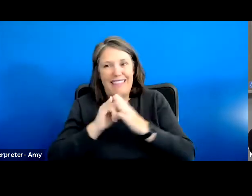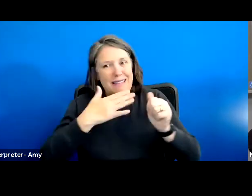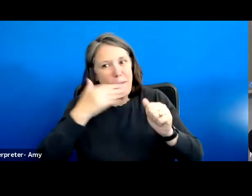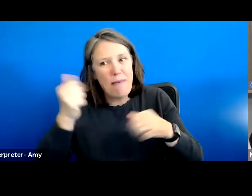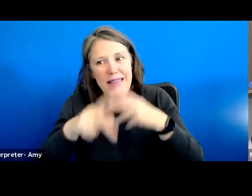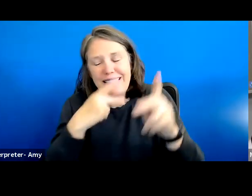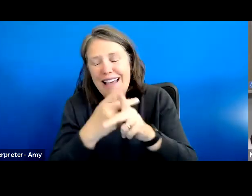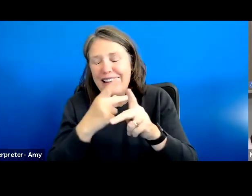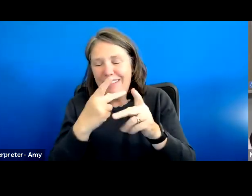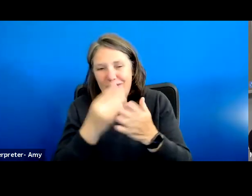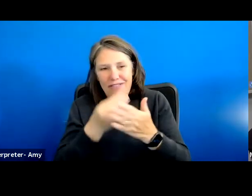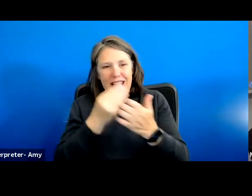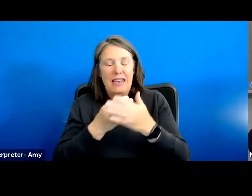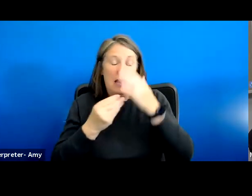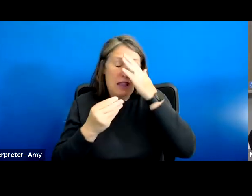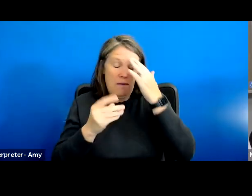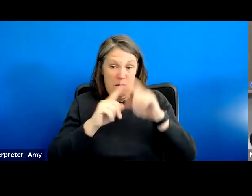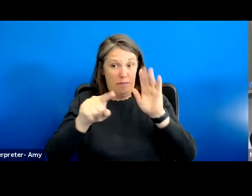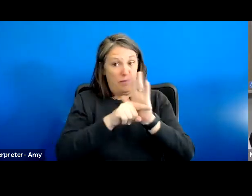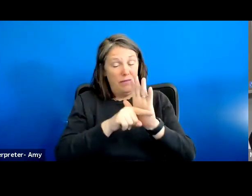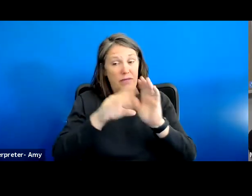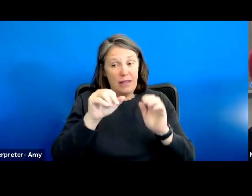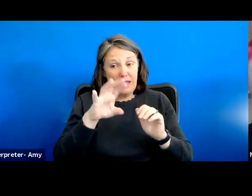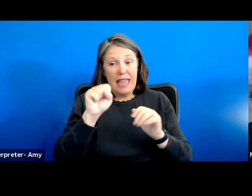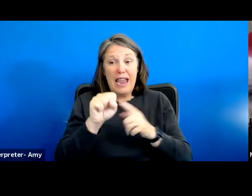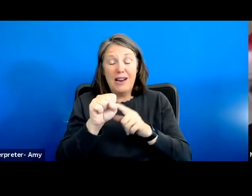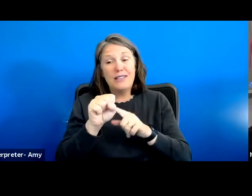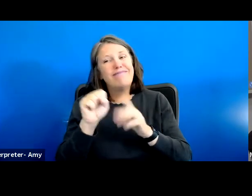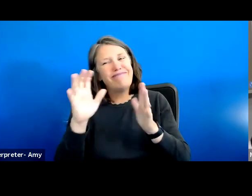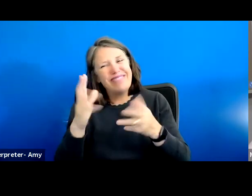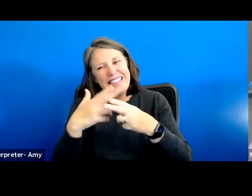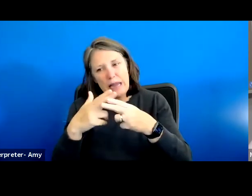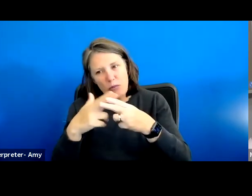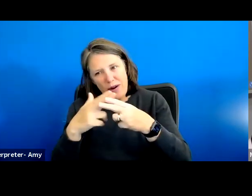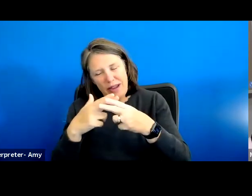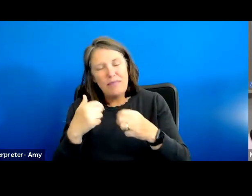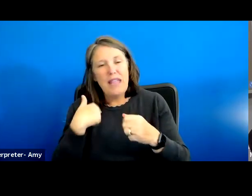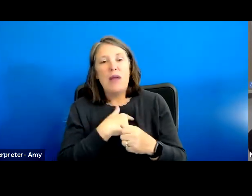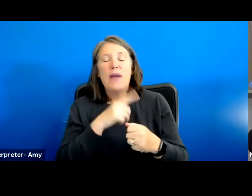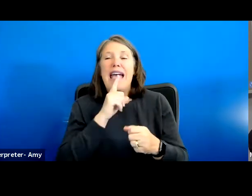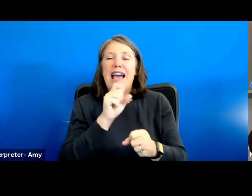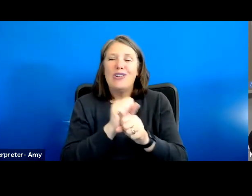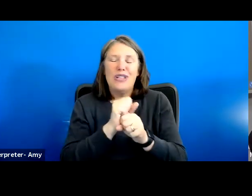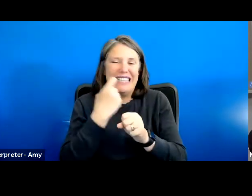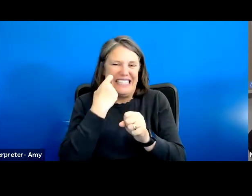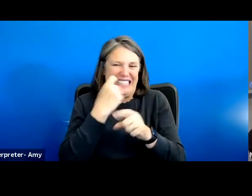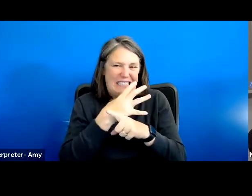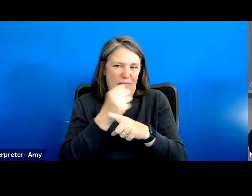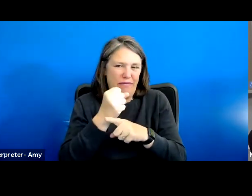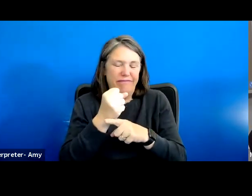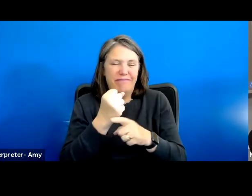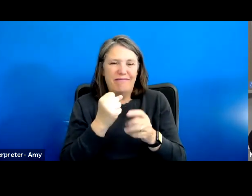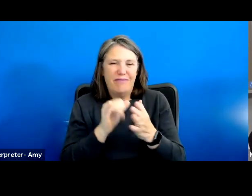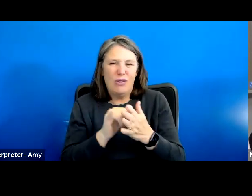funding. The downside of CARES Act funds, though, is that they were temporary, and we actually just ran out of those CARES Act funds,